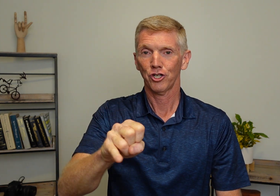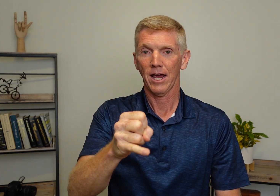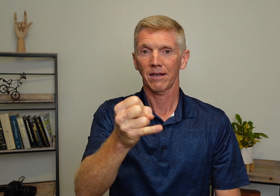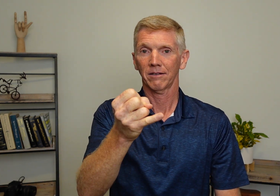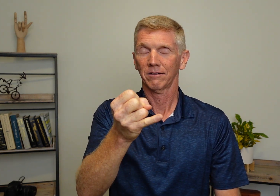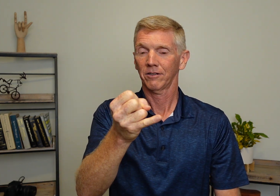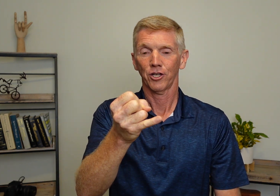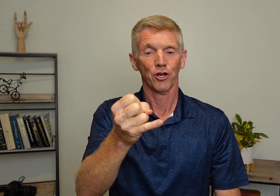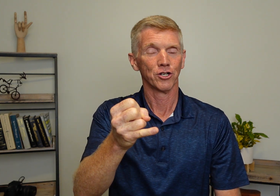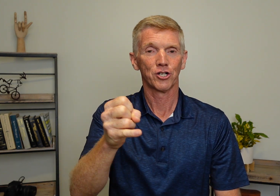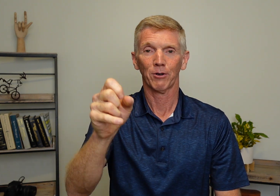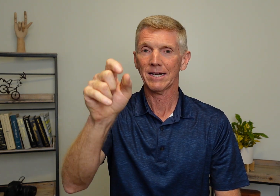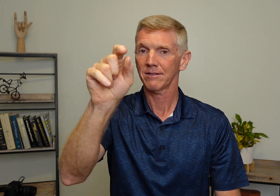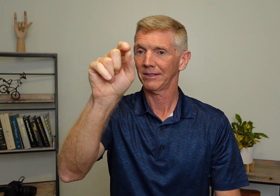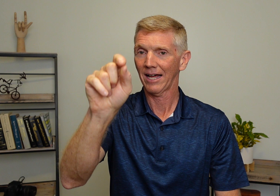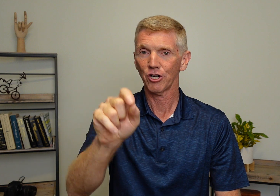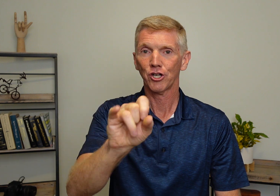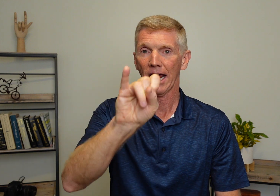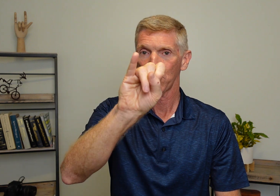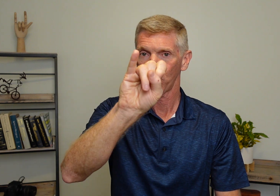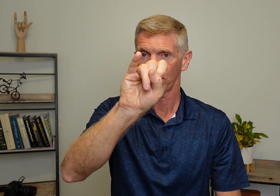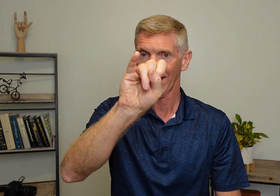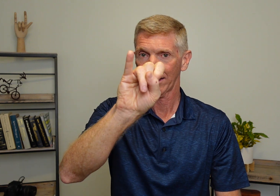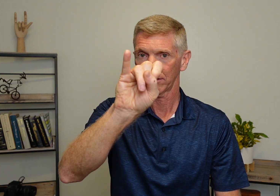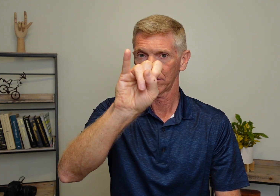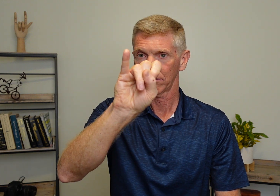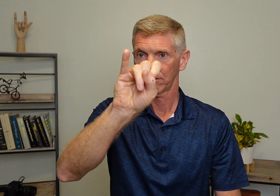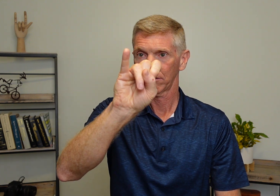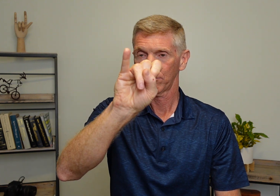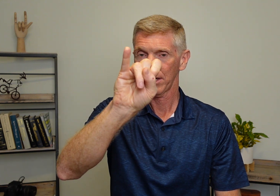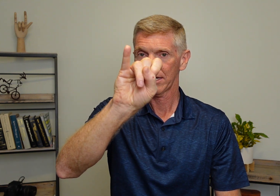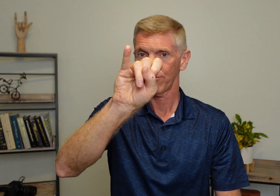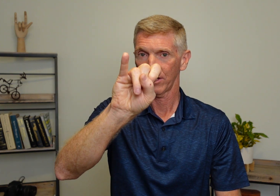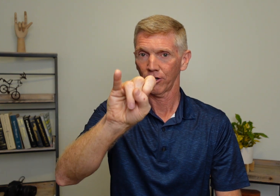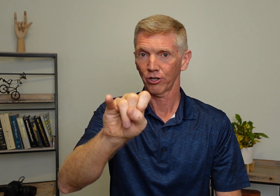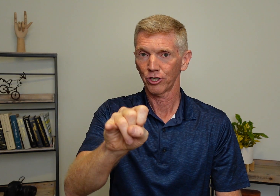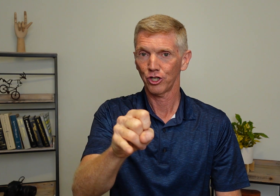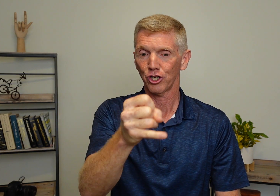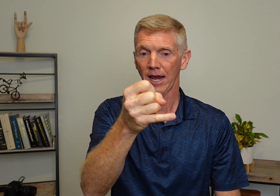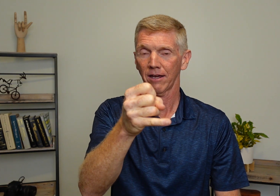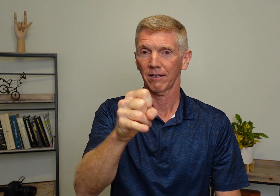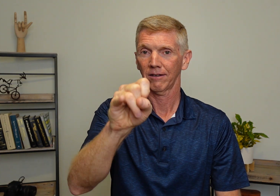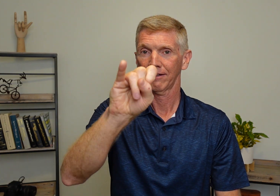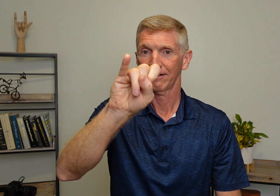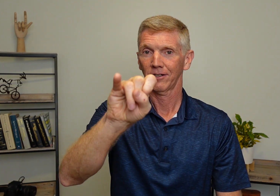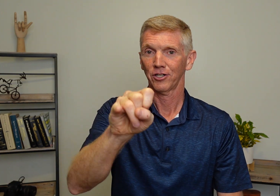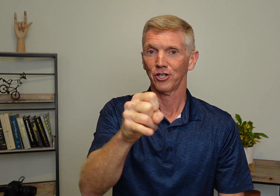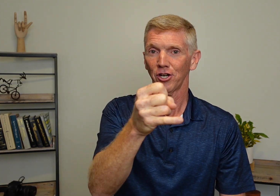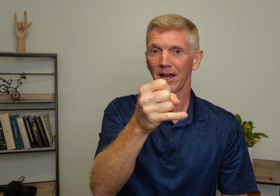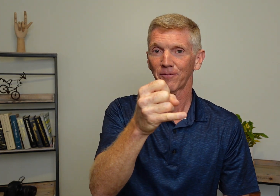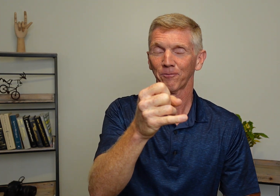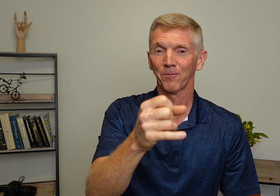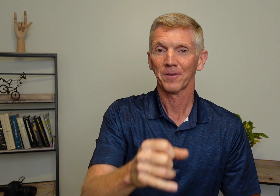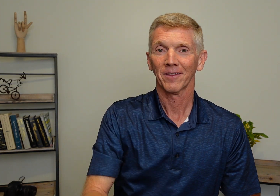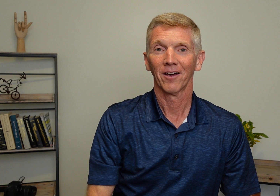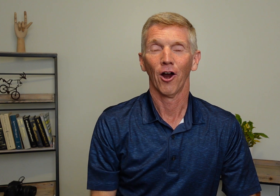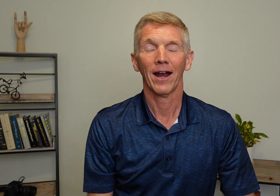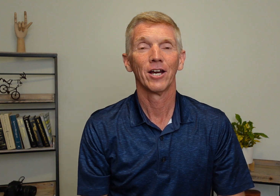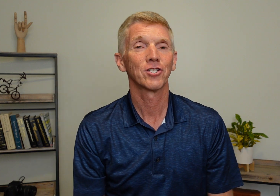J. You're just tracing the letter J with that pinky finger, J. J. All right, here's